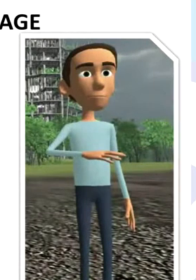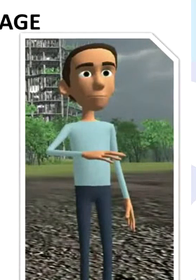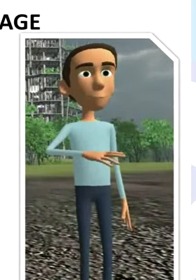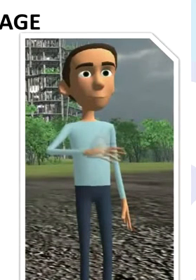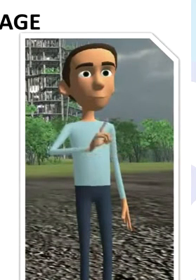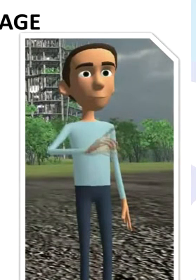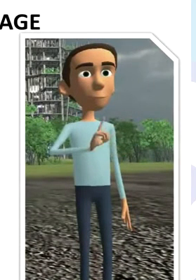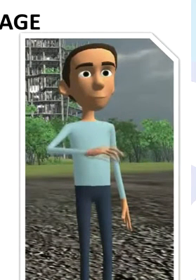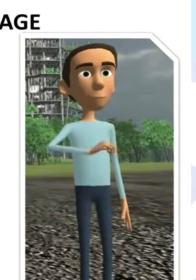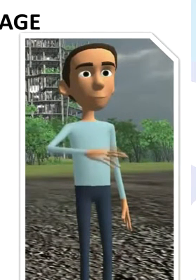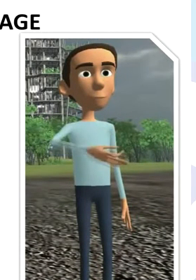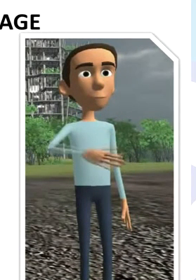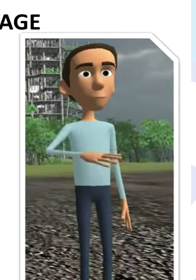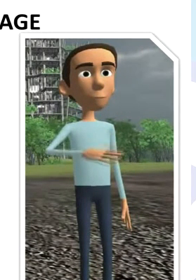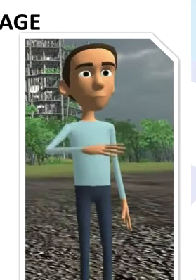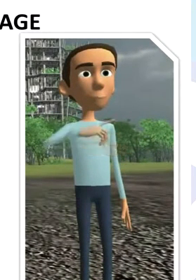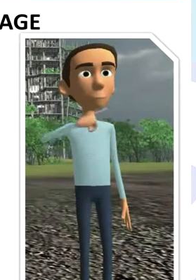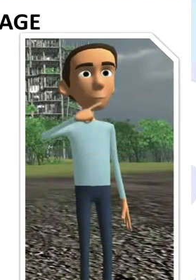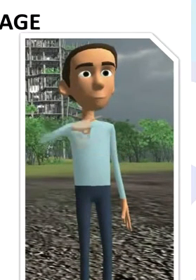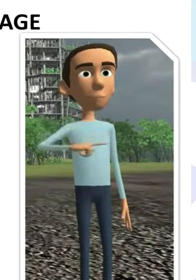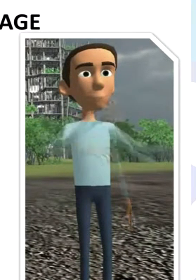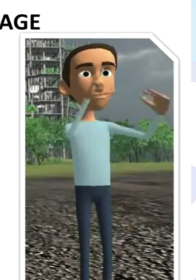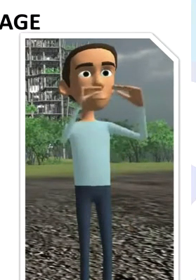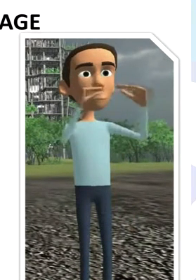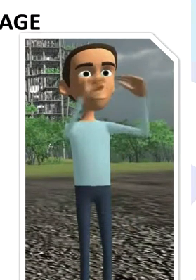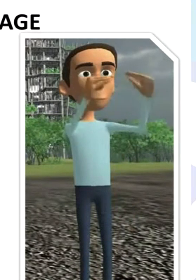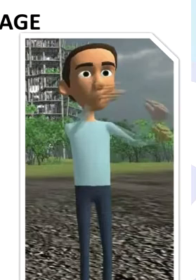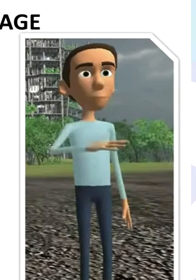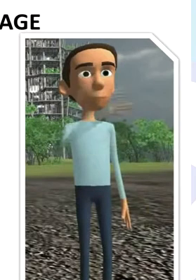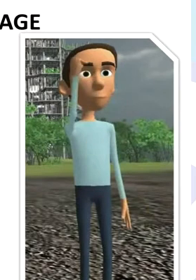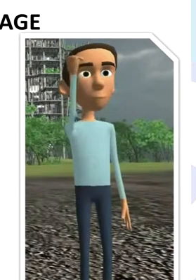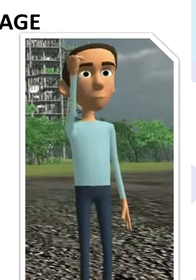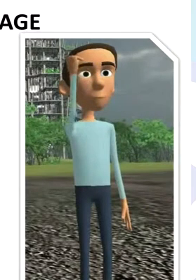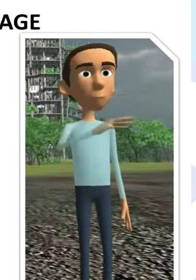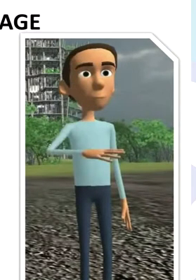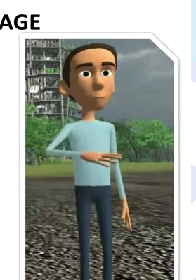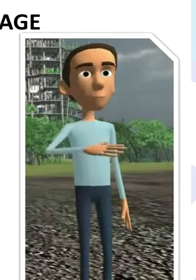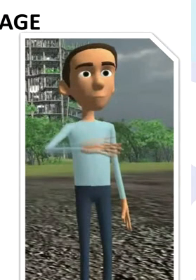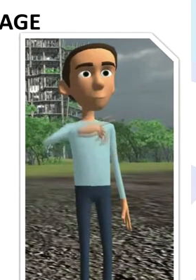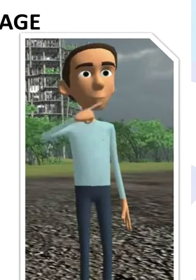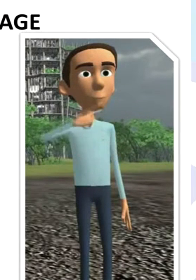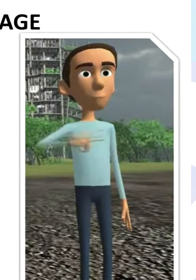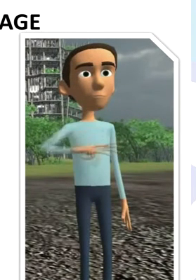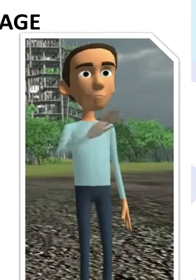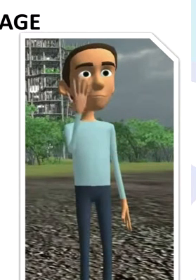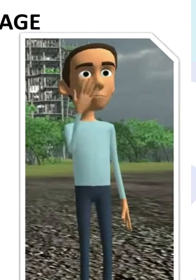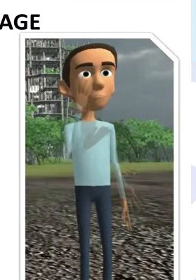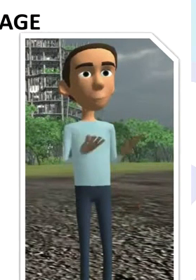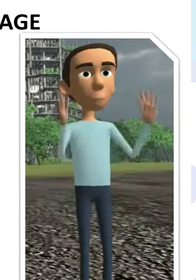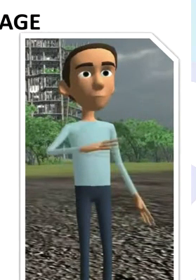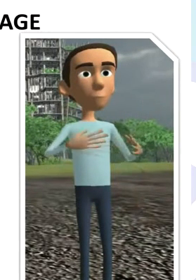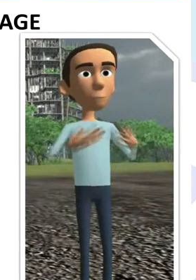In order to achieve this goal, we have to have a stronger insight of how Portuguese sign language works.